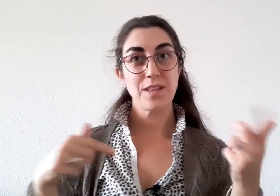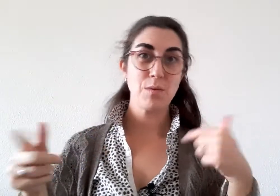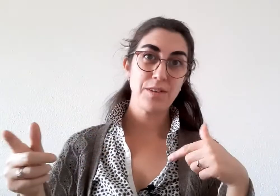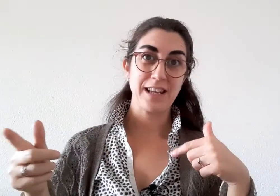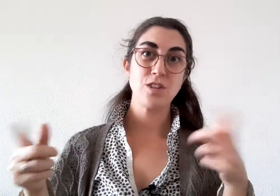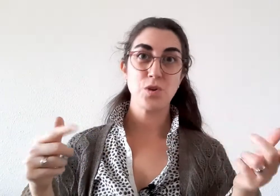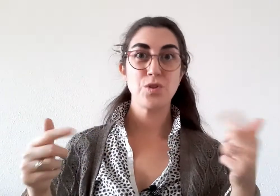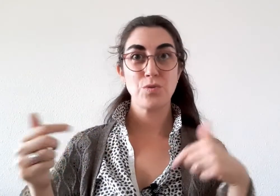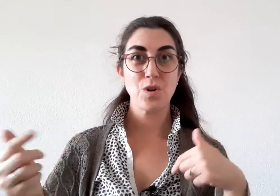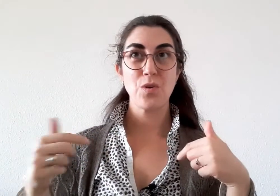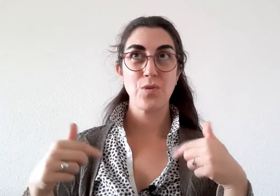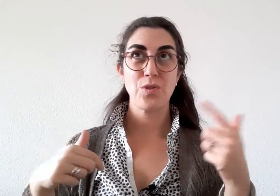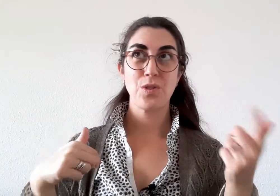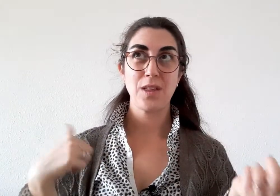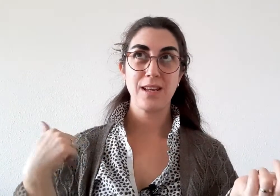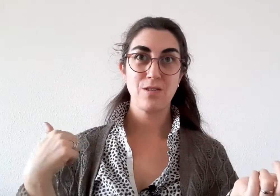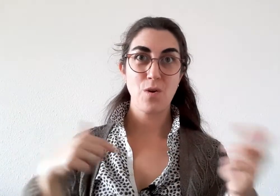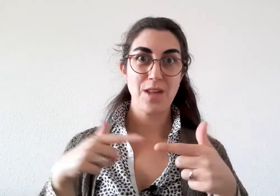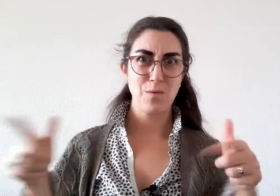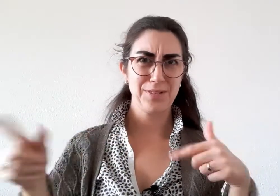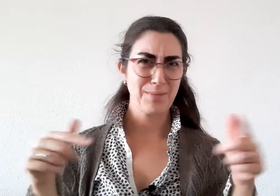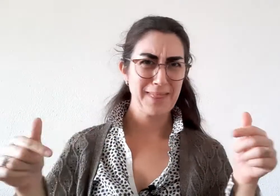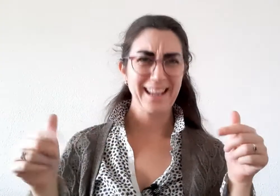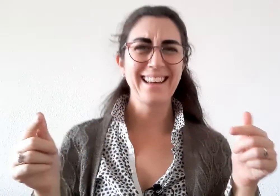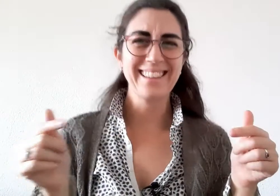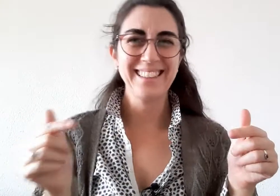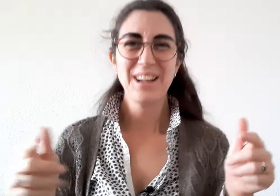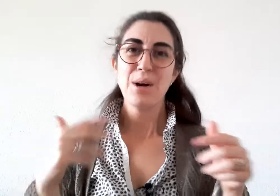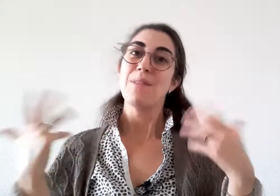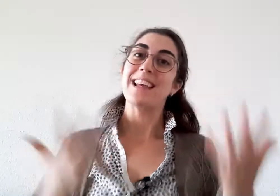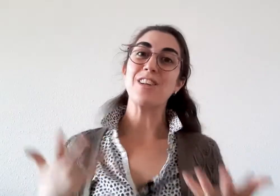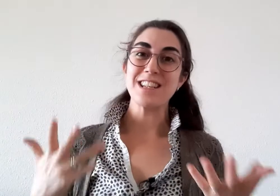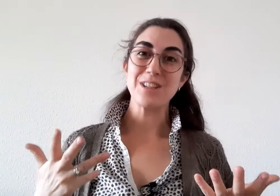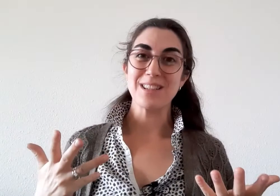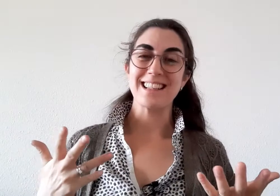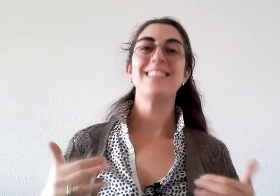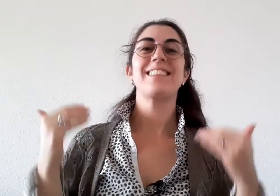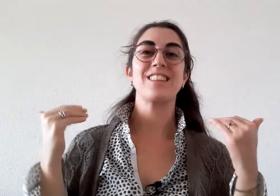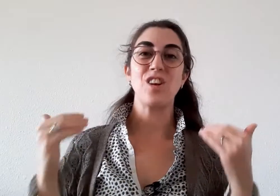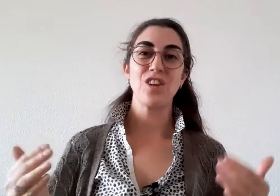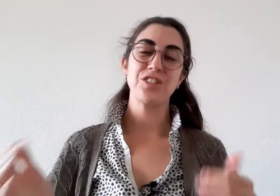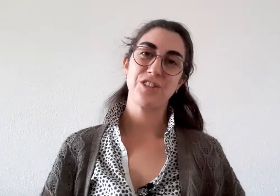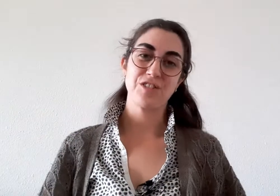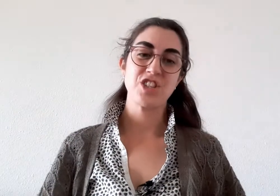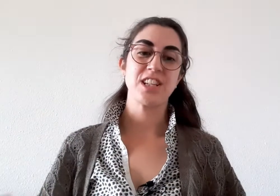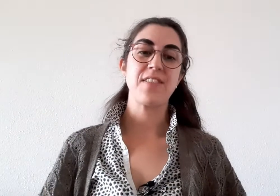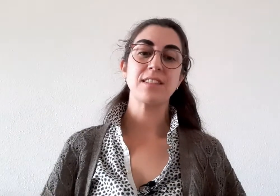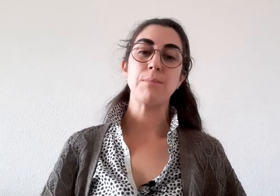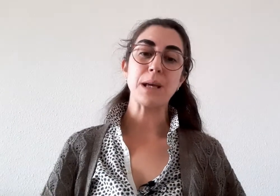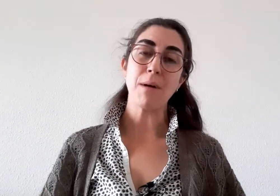want. They know they want something, but they cannot tell you what it is. That's lots of frustration, and that's a big